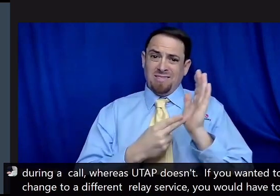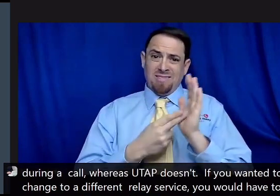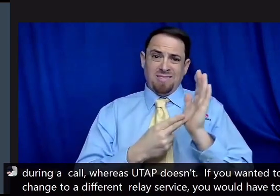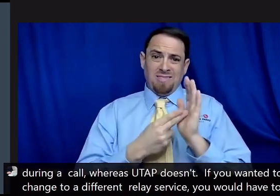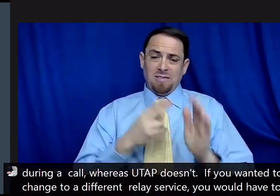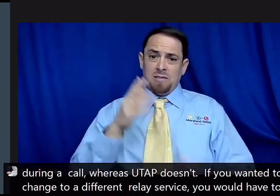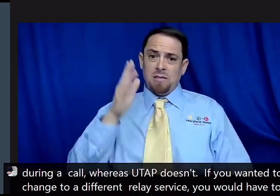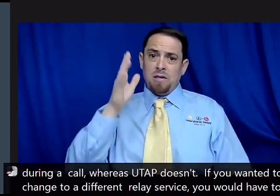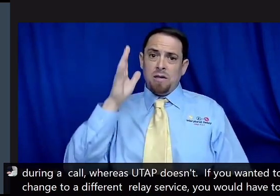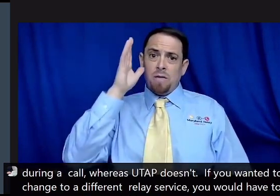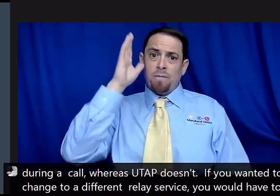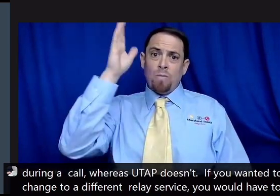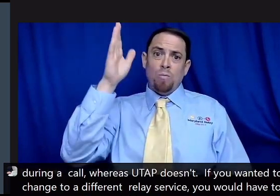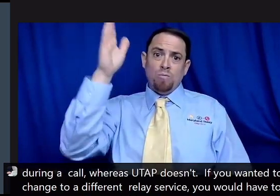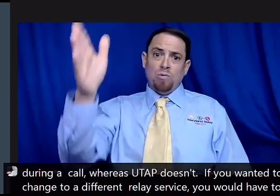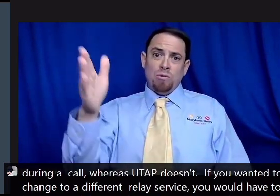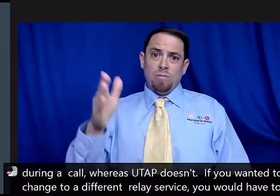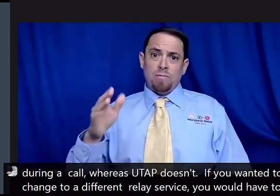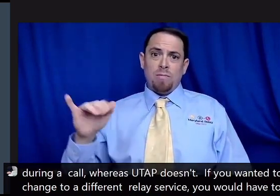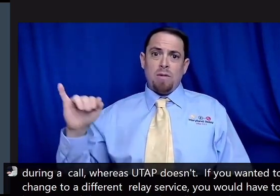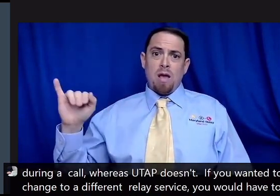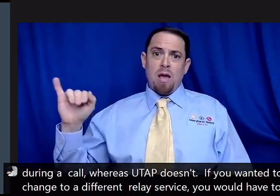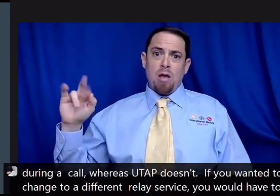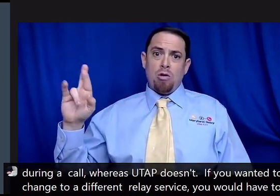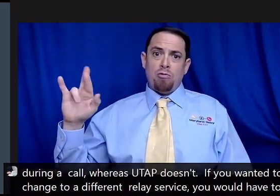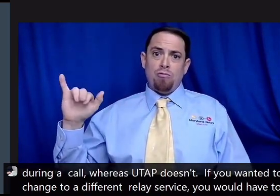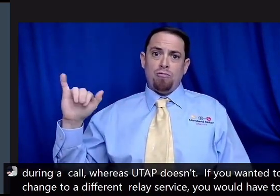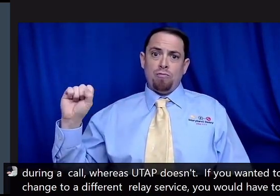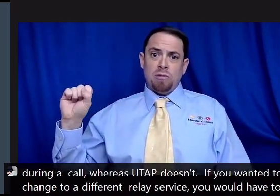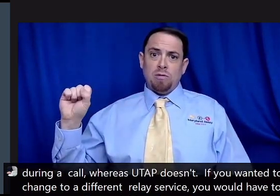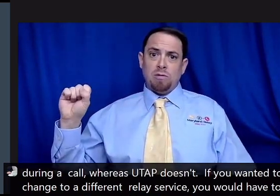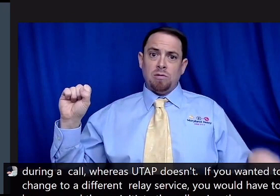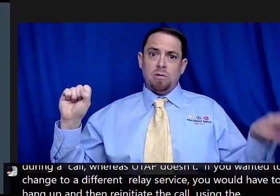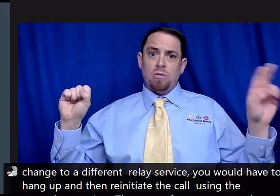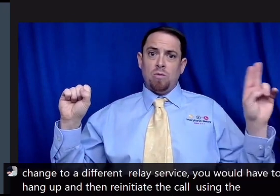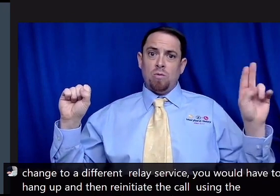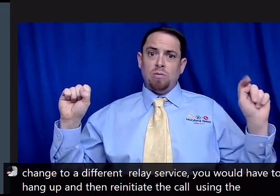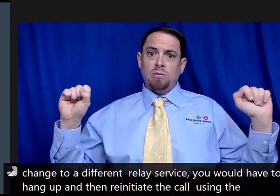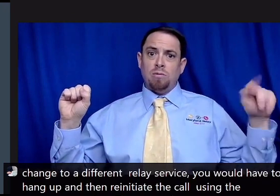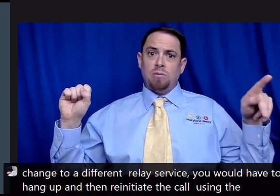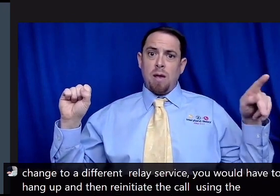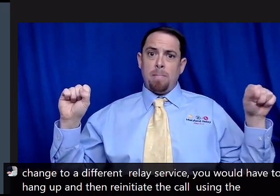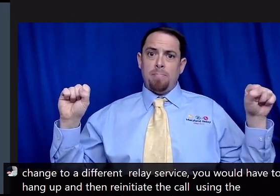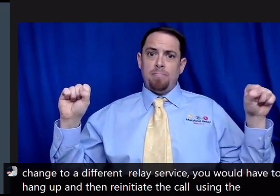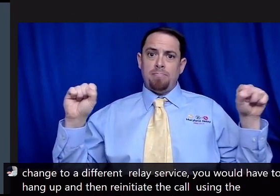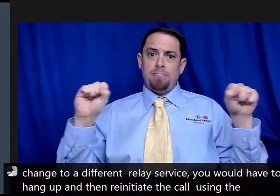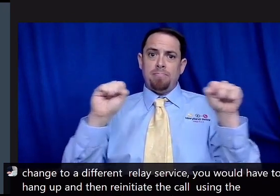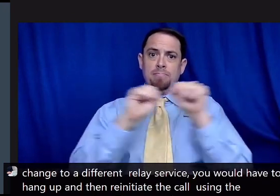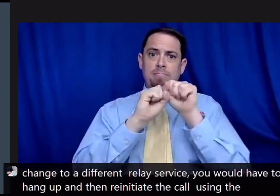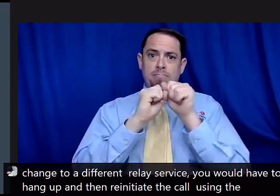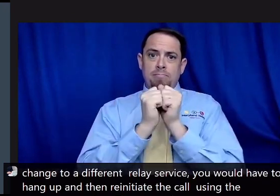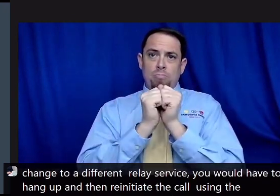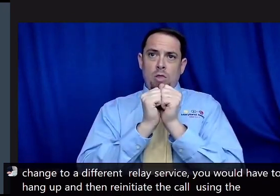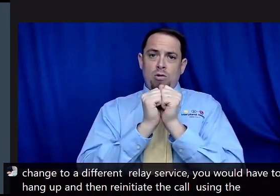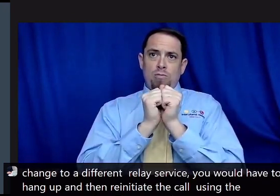There are, of course, pros and cons to each piece of technology, both IRIS and UTAP.